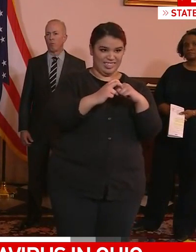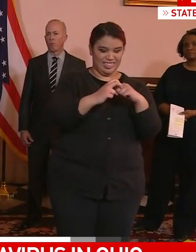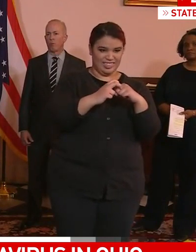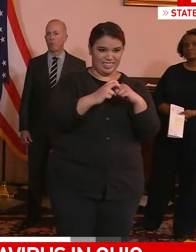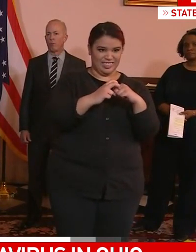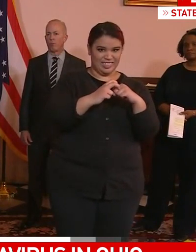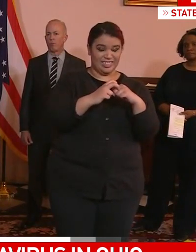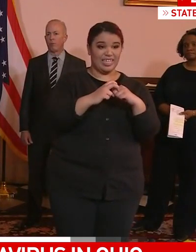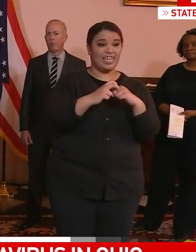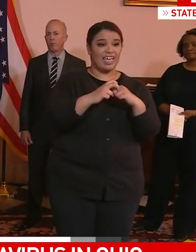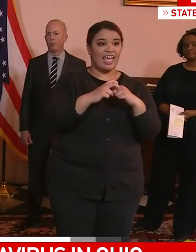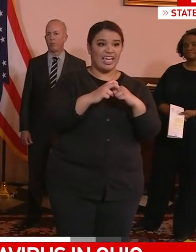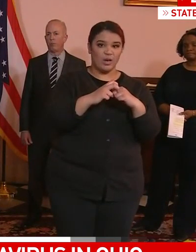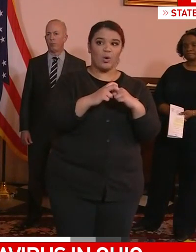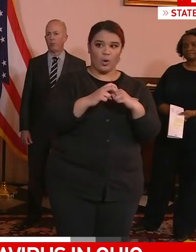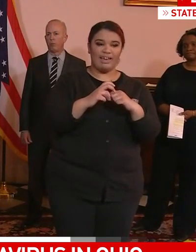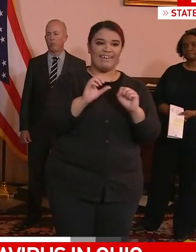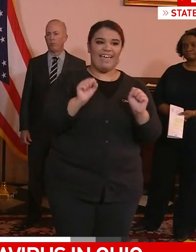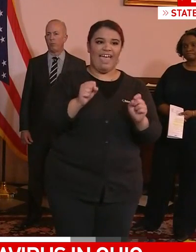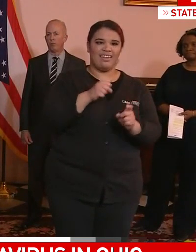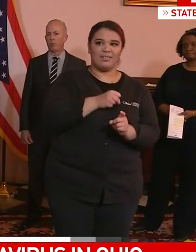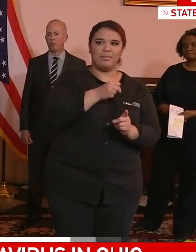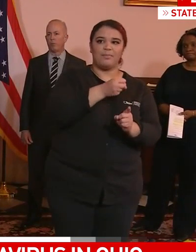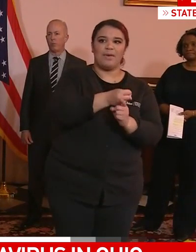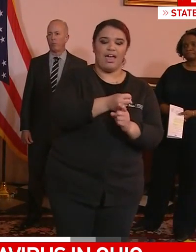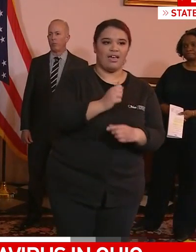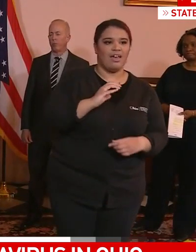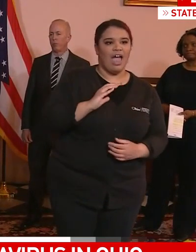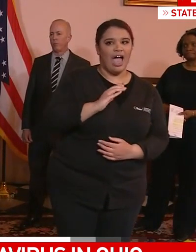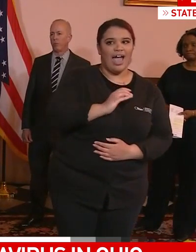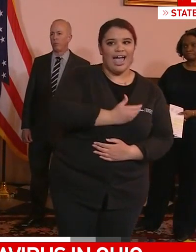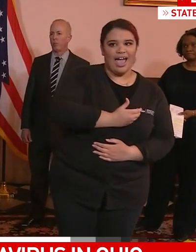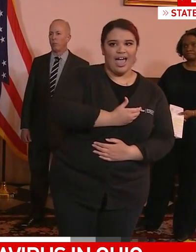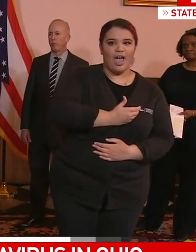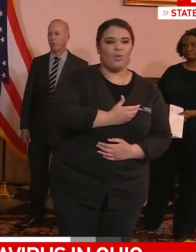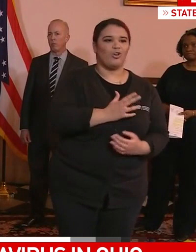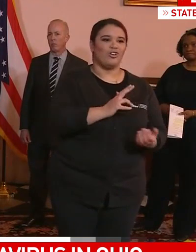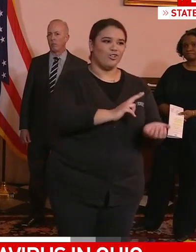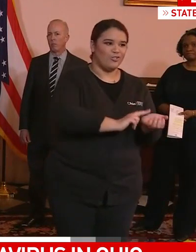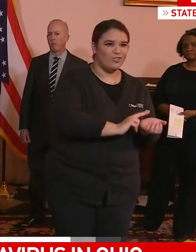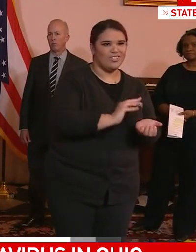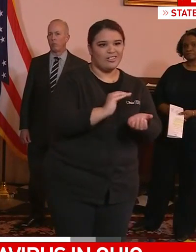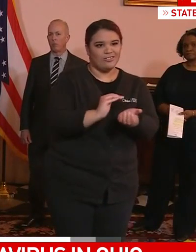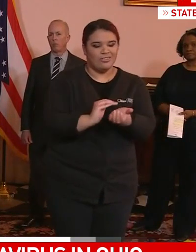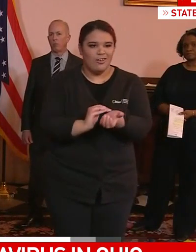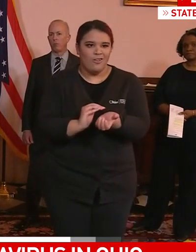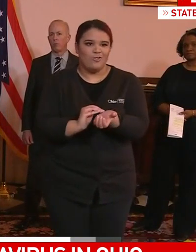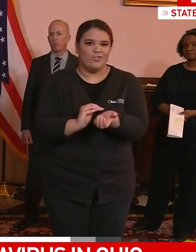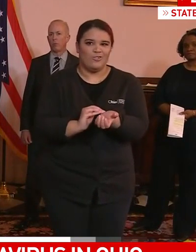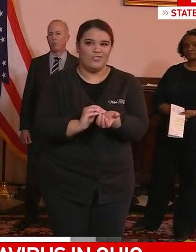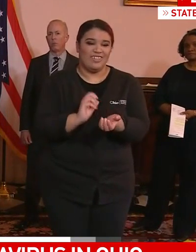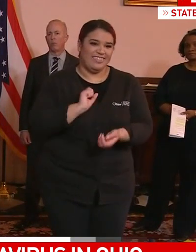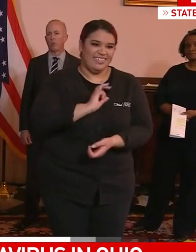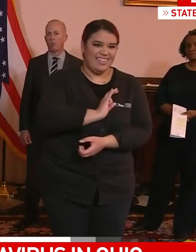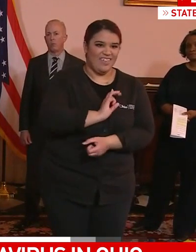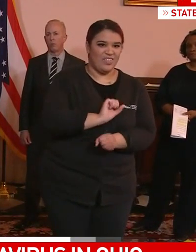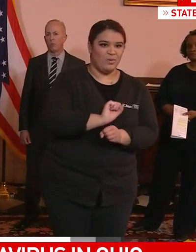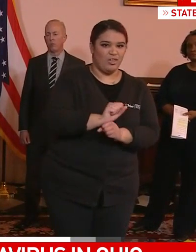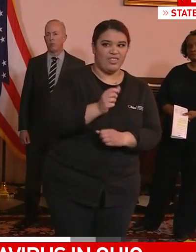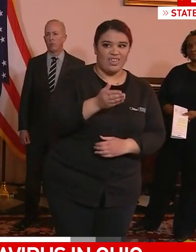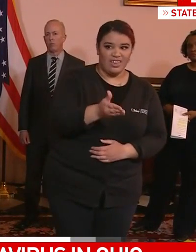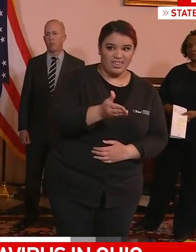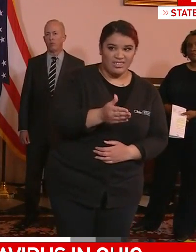in regard to our healthcare workers. We know we need them. The hospitals understand that. We also have the situation